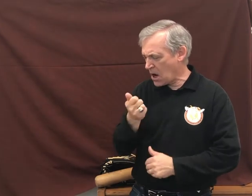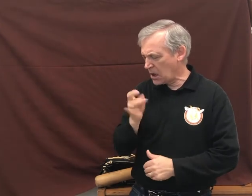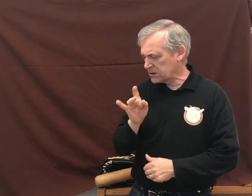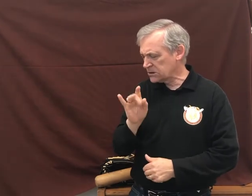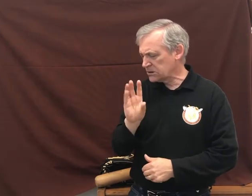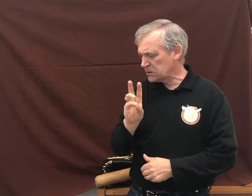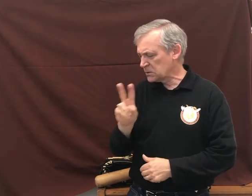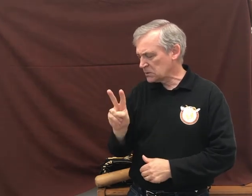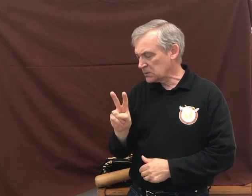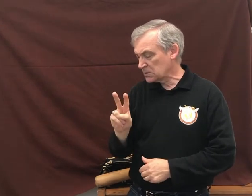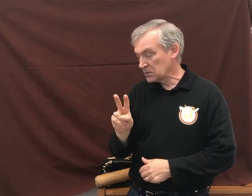player.